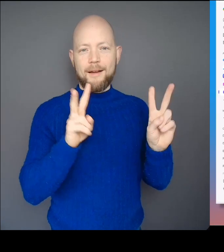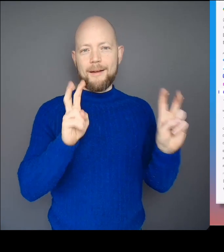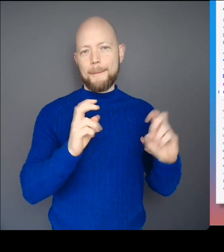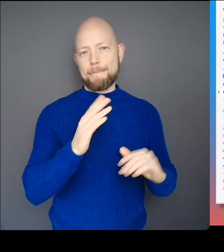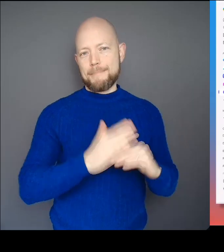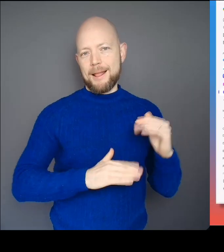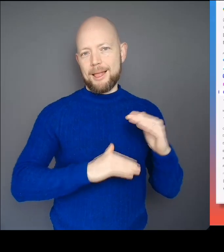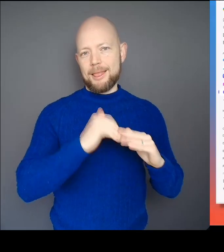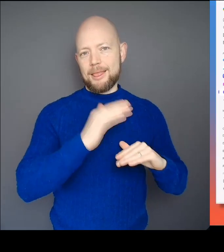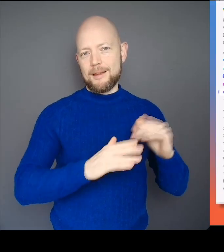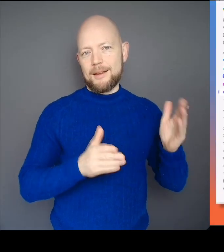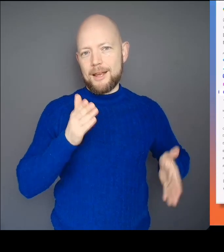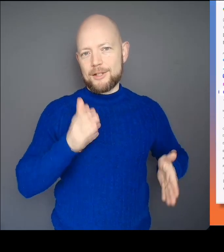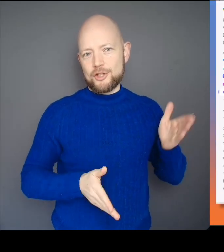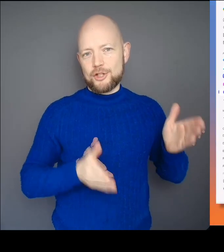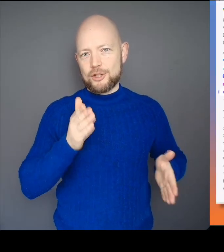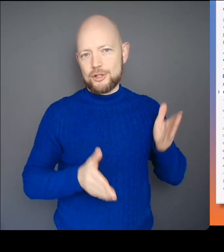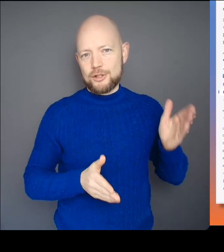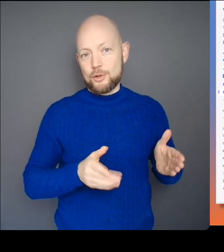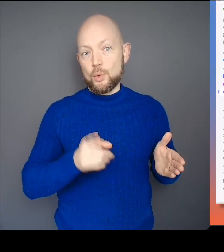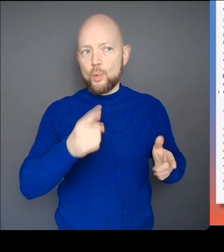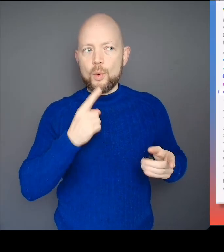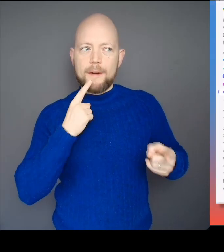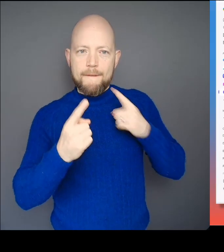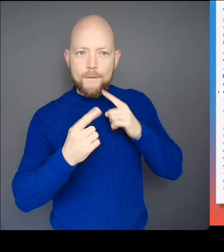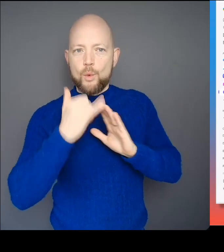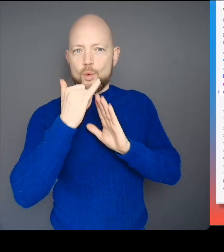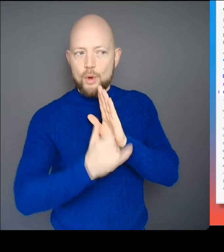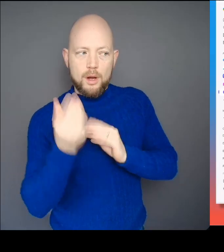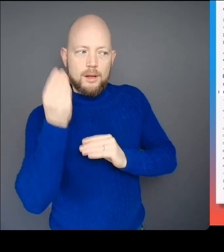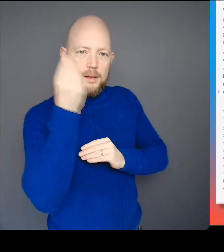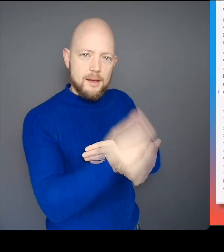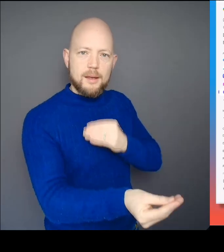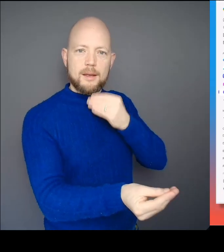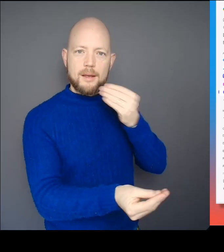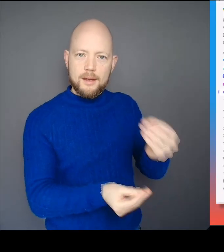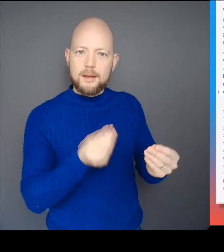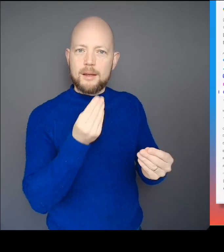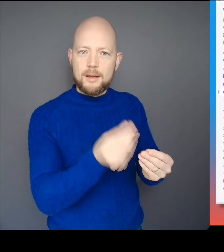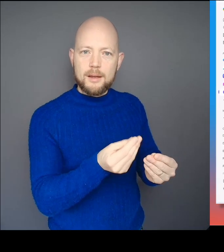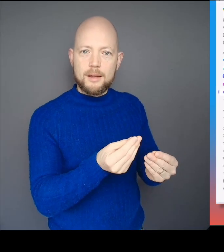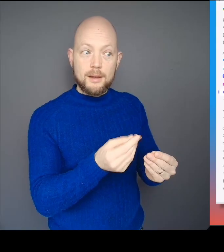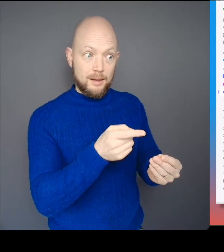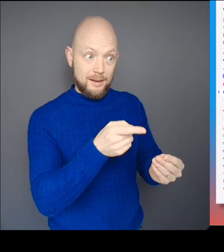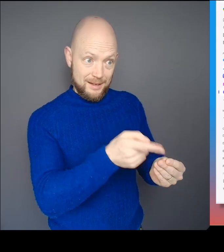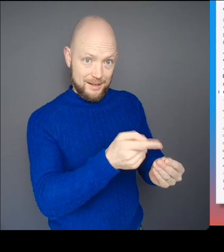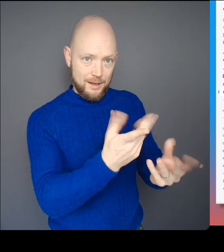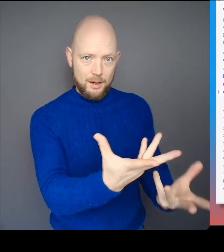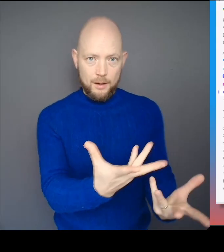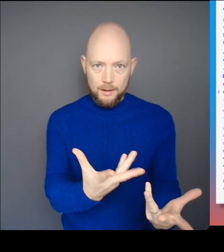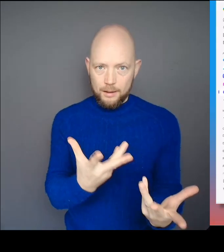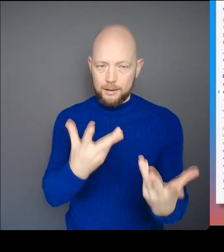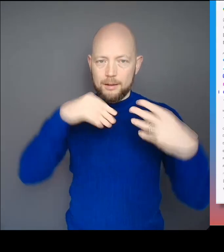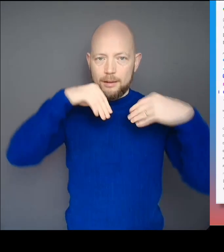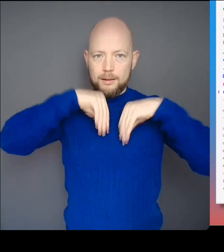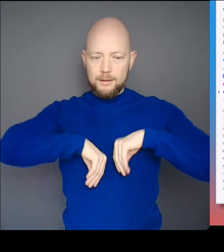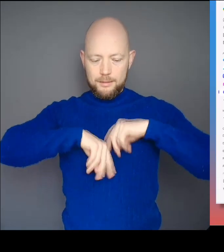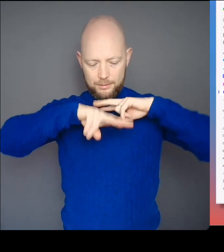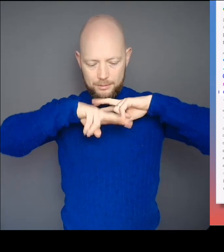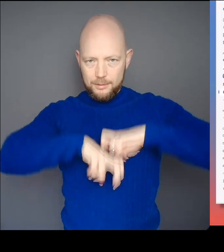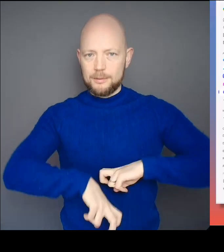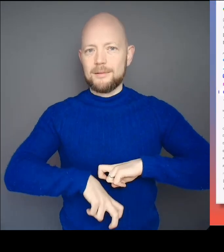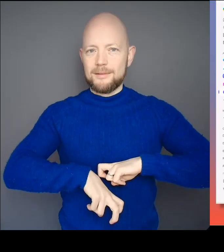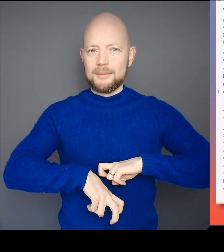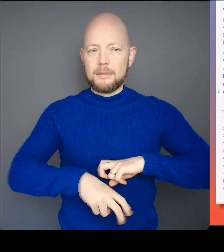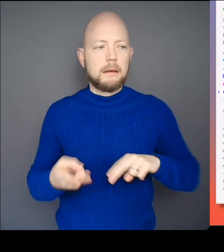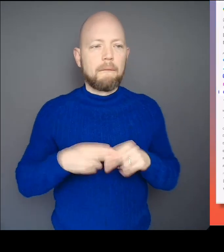of the agent is the narrowing down of the experience. So I want to put in the things that I want, and that gives me